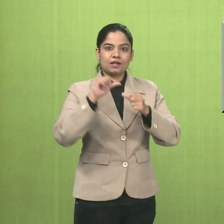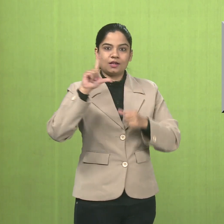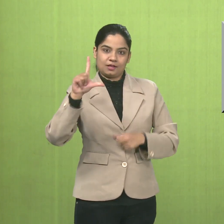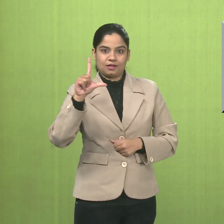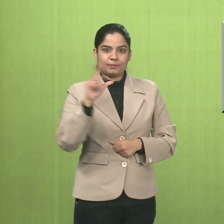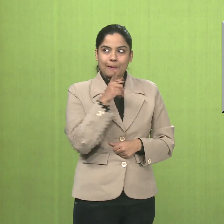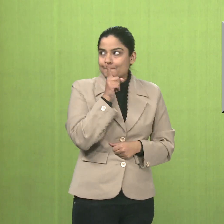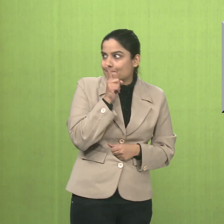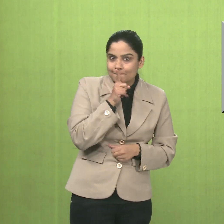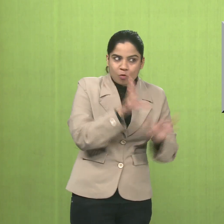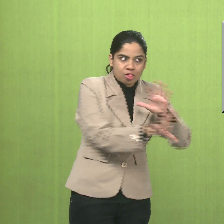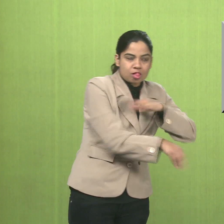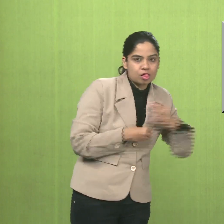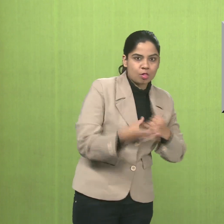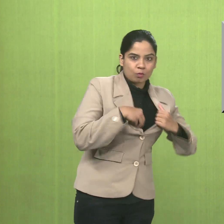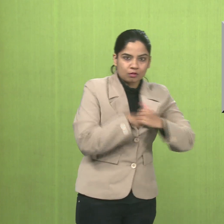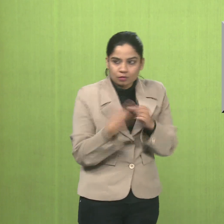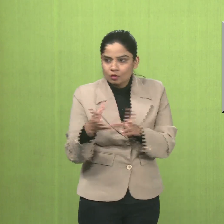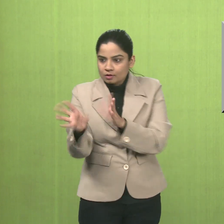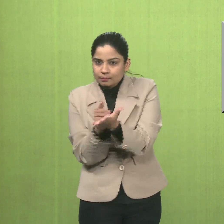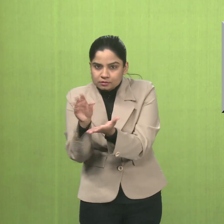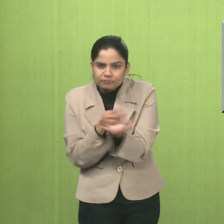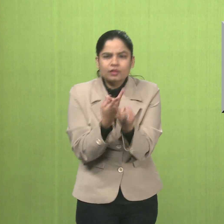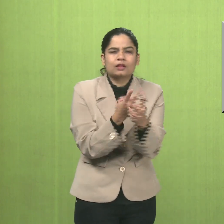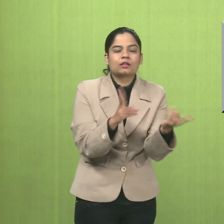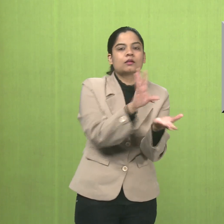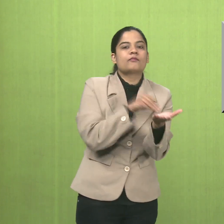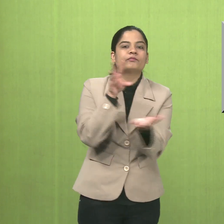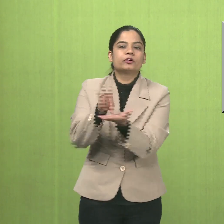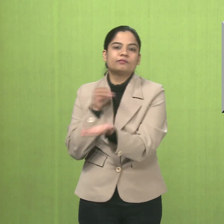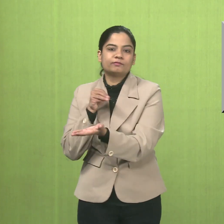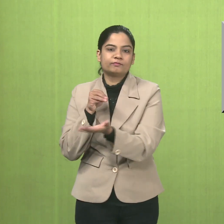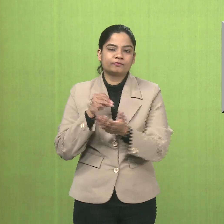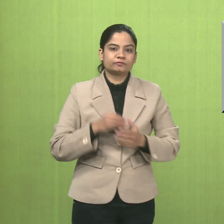Steal, to take away something without permission, and this is illegal.